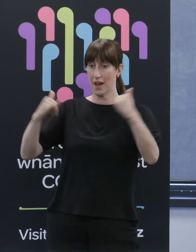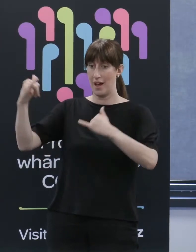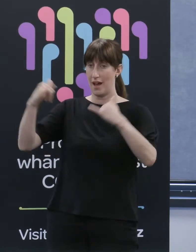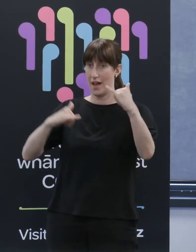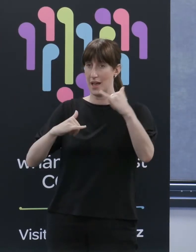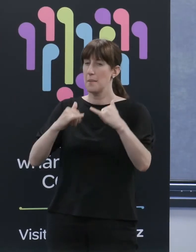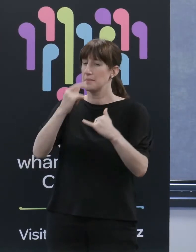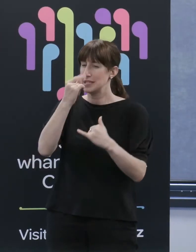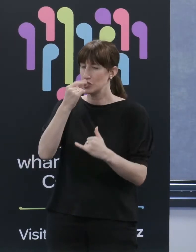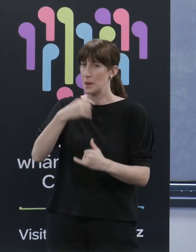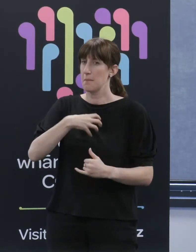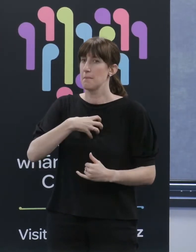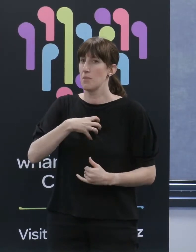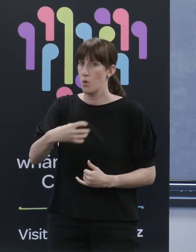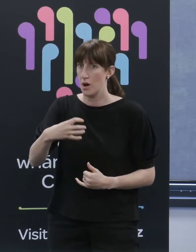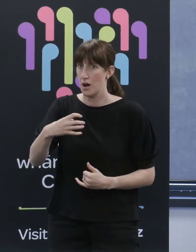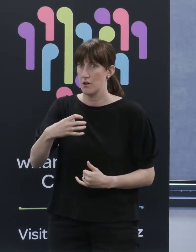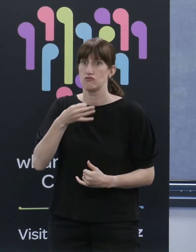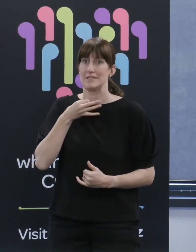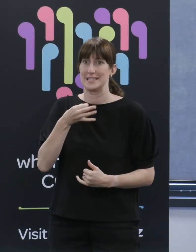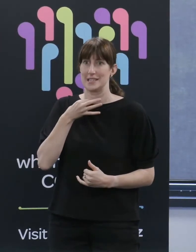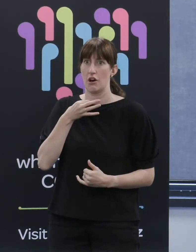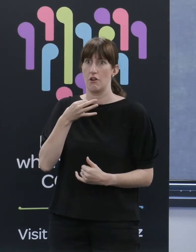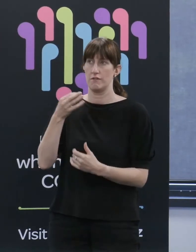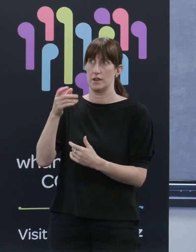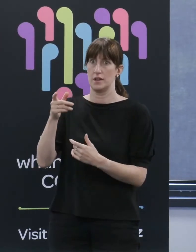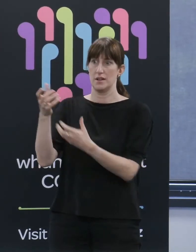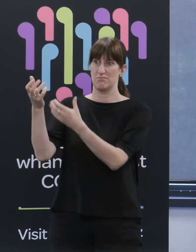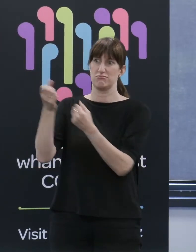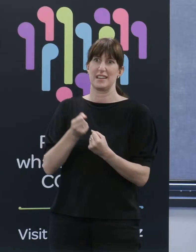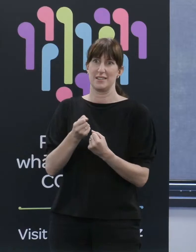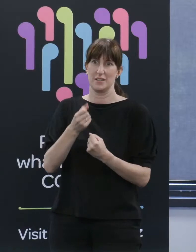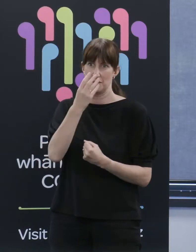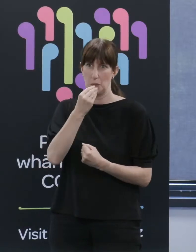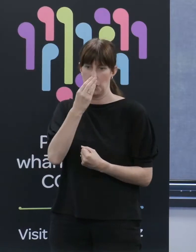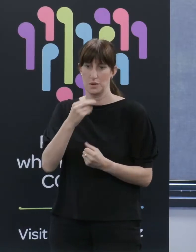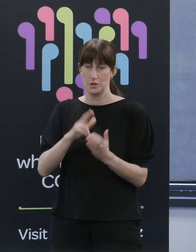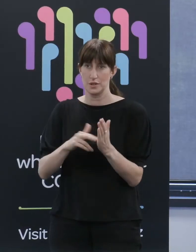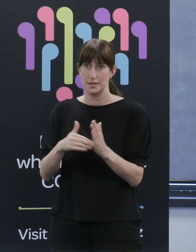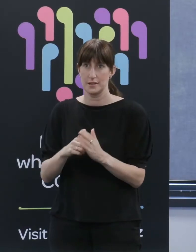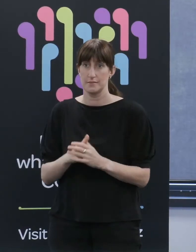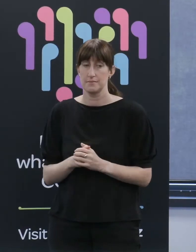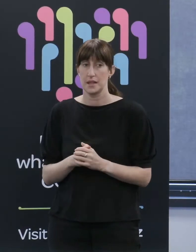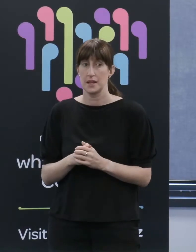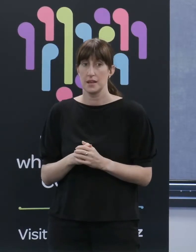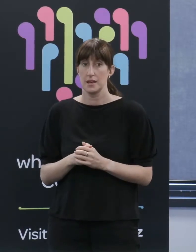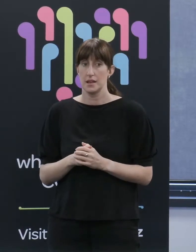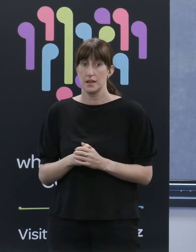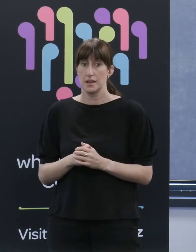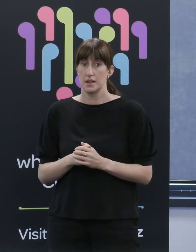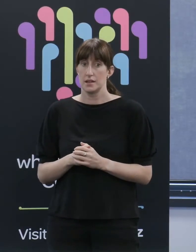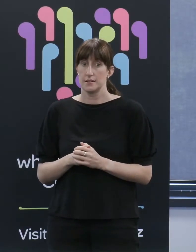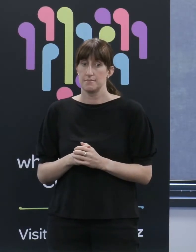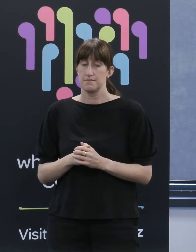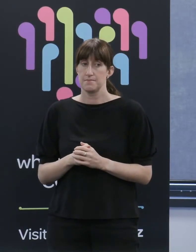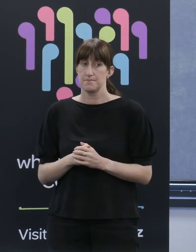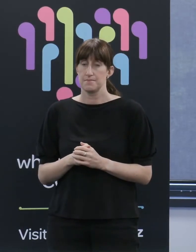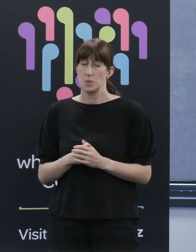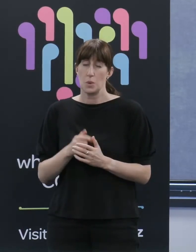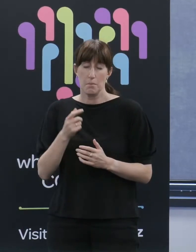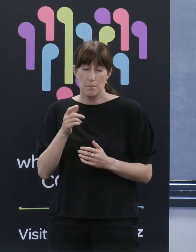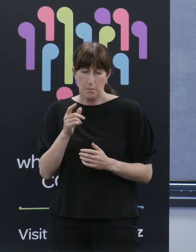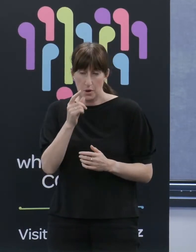the borders. One of the good things is, though, that we will probably see that happening with it appearing